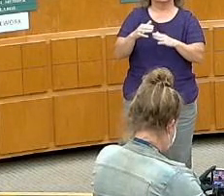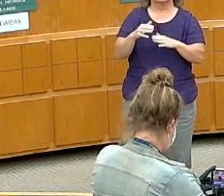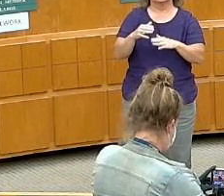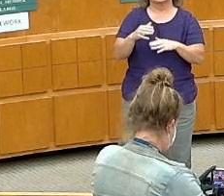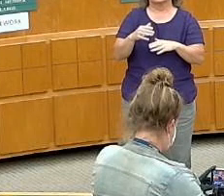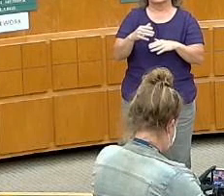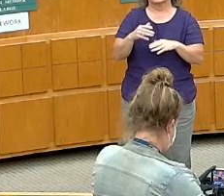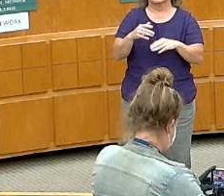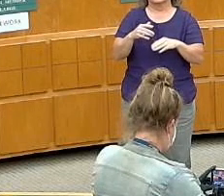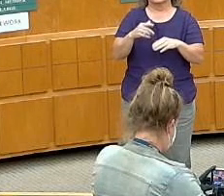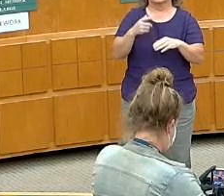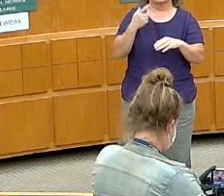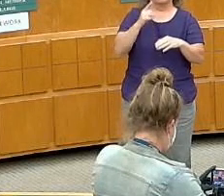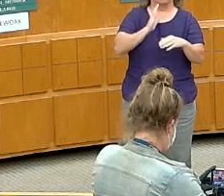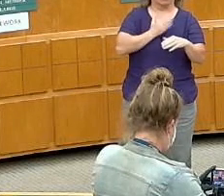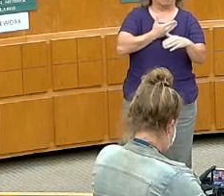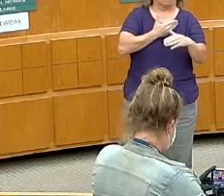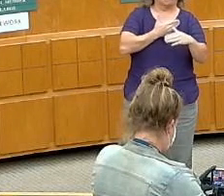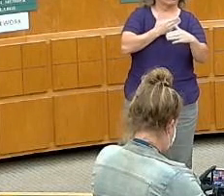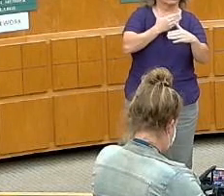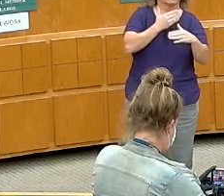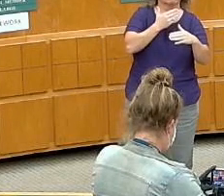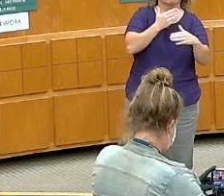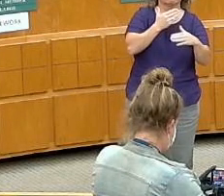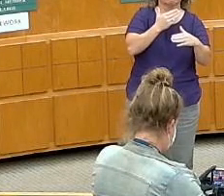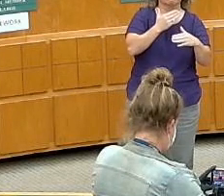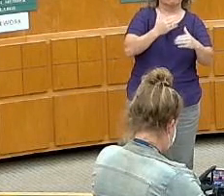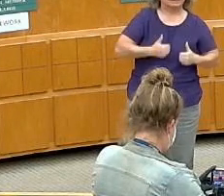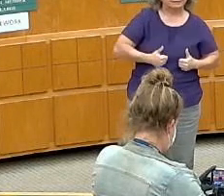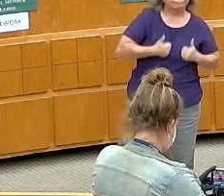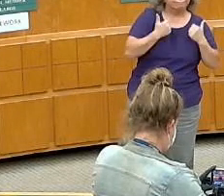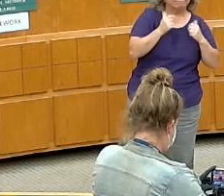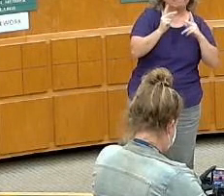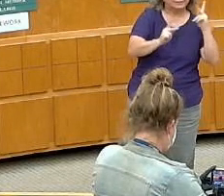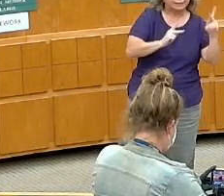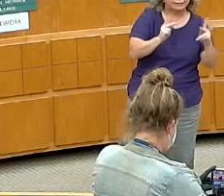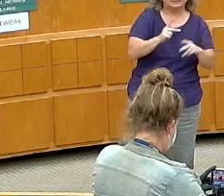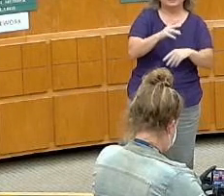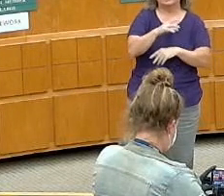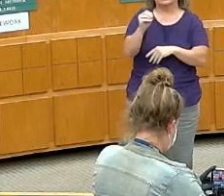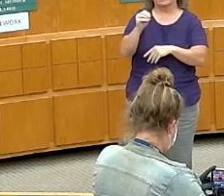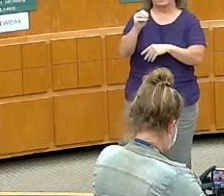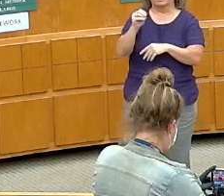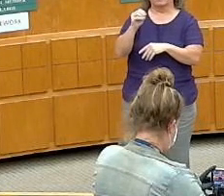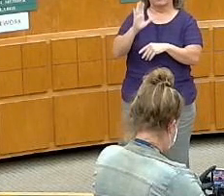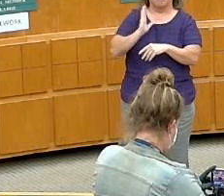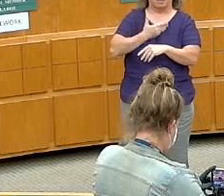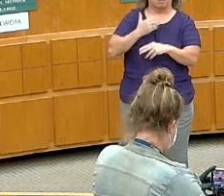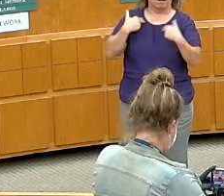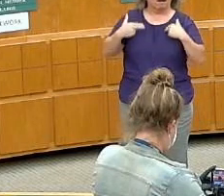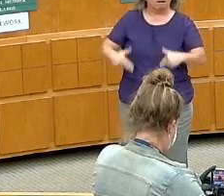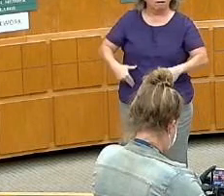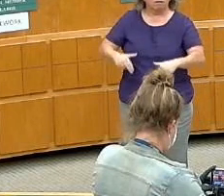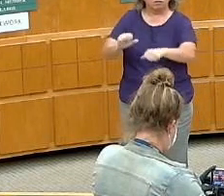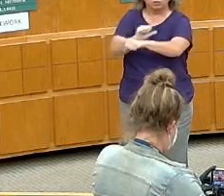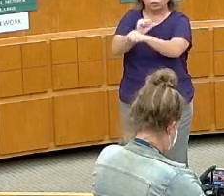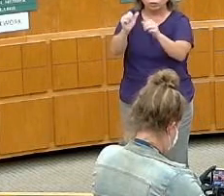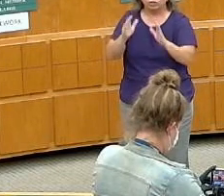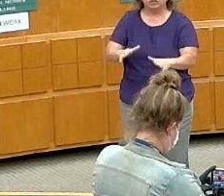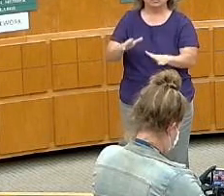medical industry, first responders, and others in the business about what we have up to